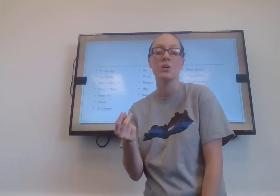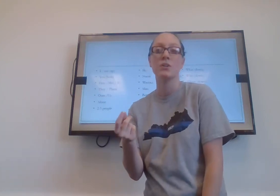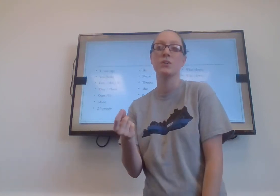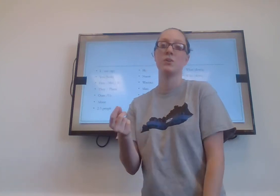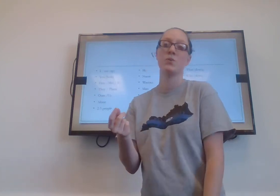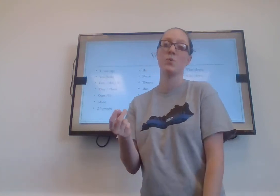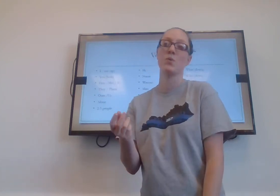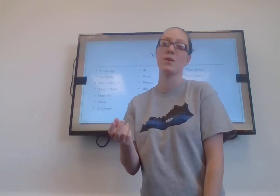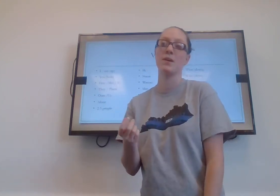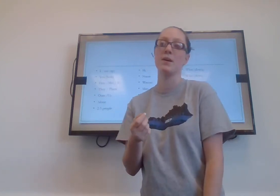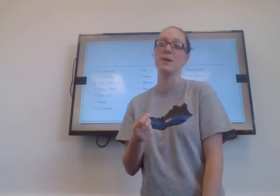dog, or